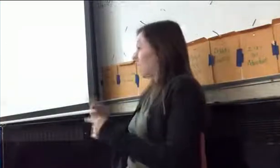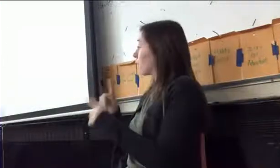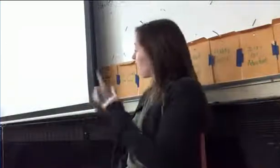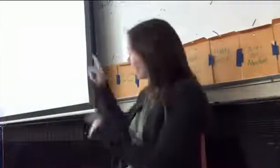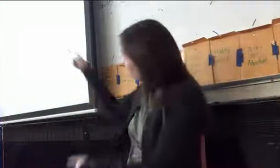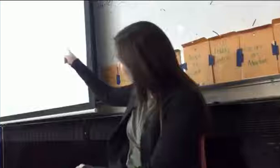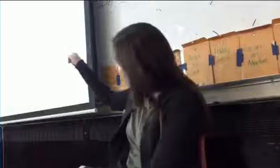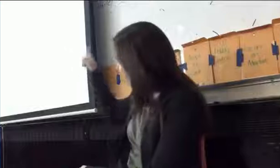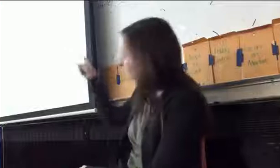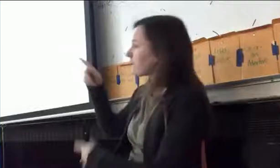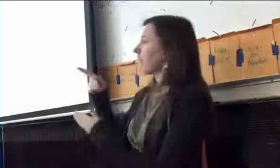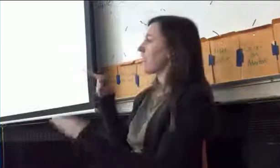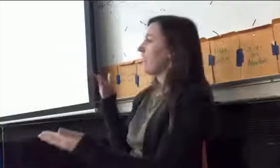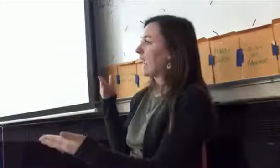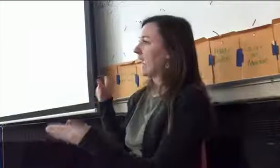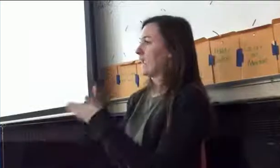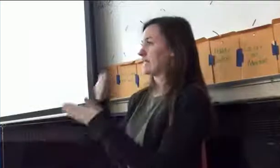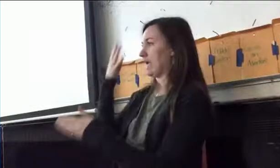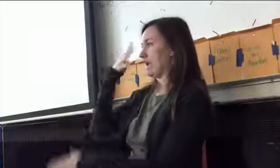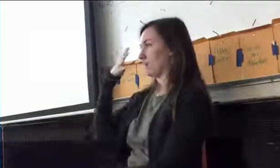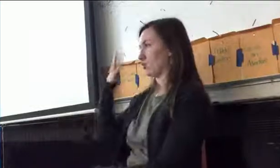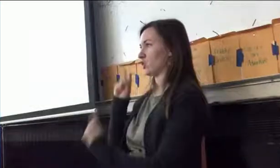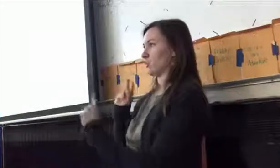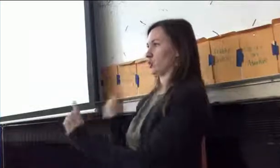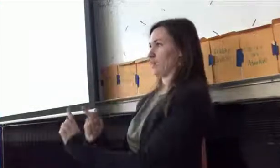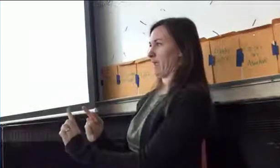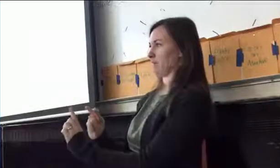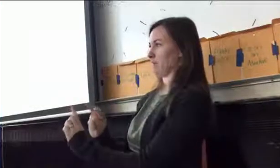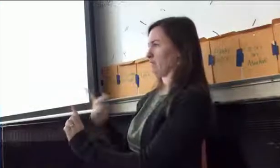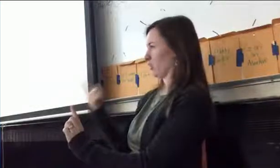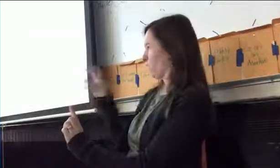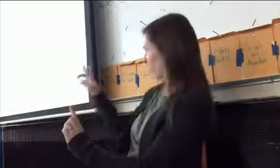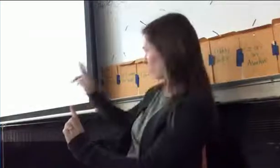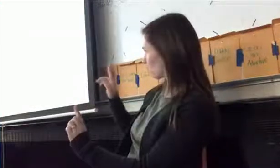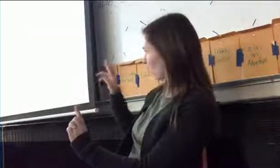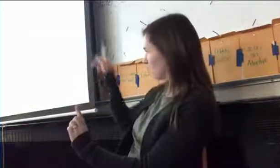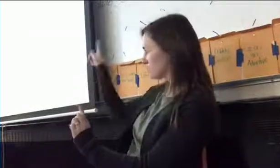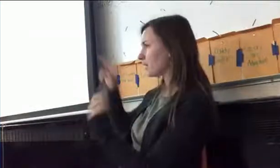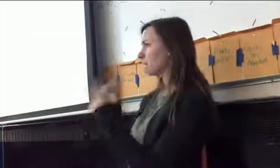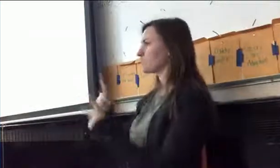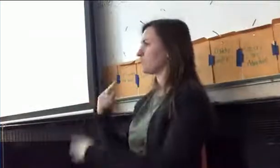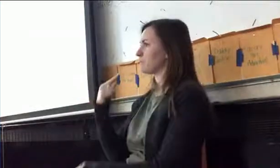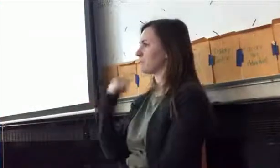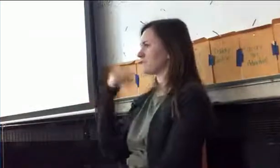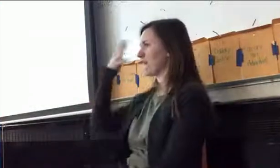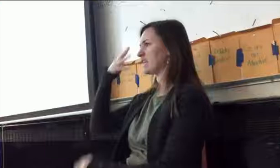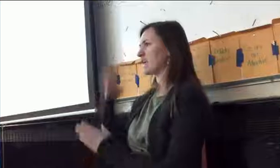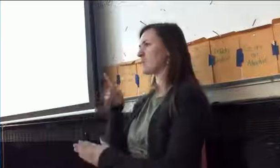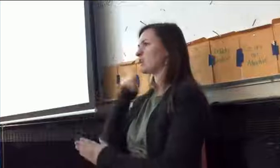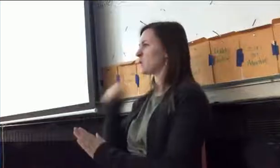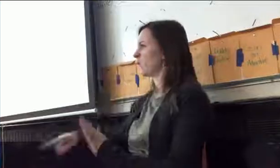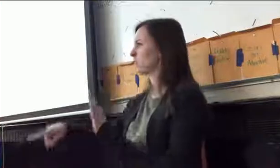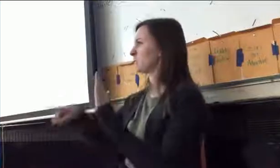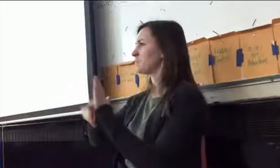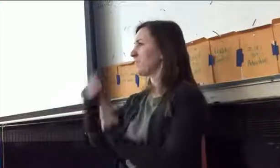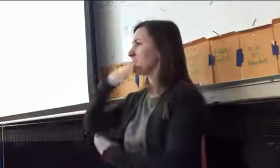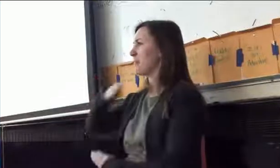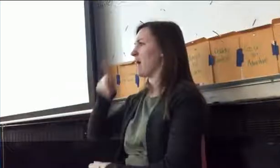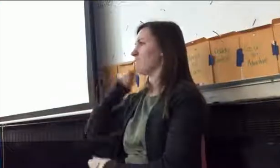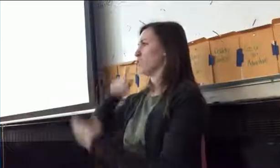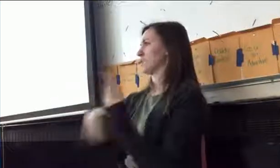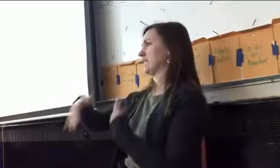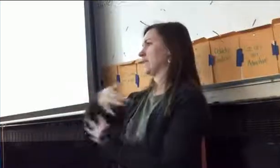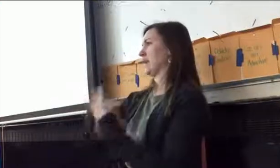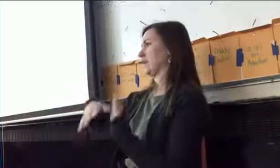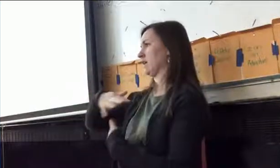this is the perspective that's going to be in the late 1800s. People are going to say that these immigrants are being bad to our society. So what you need to know is